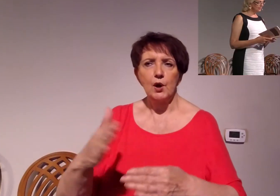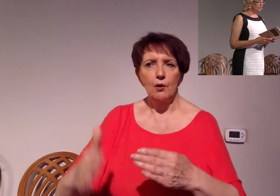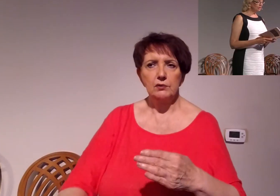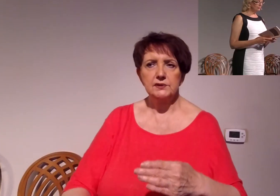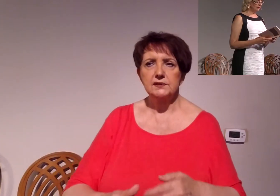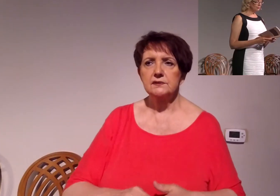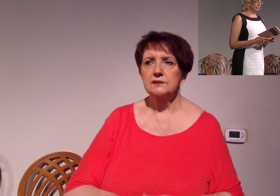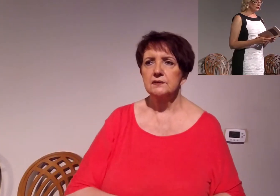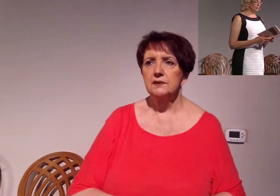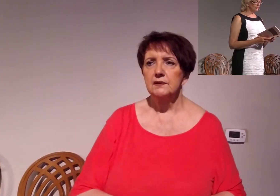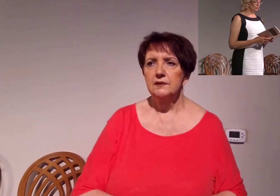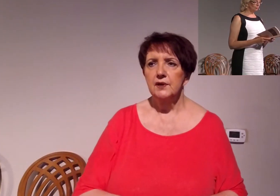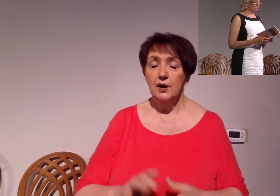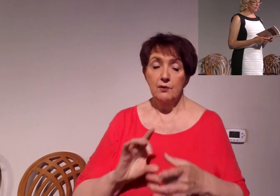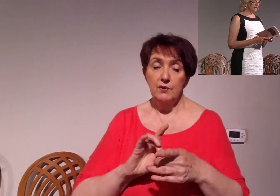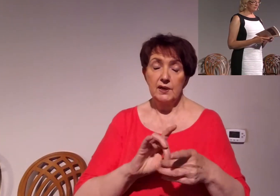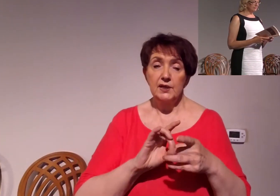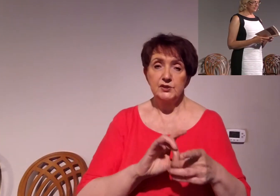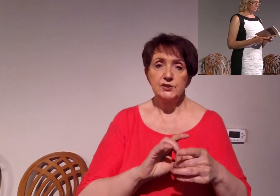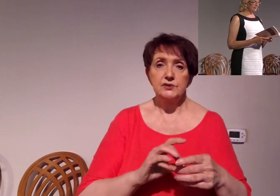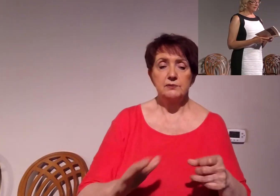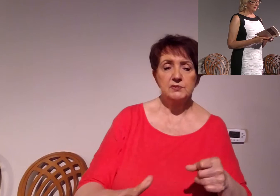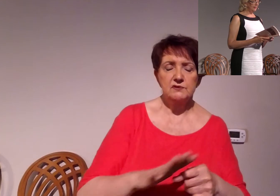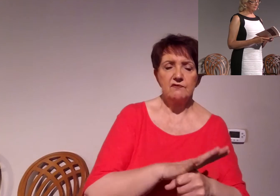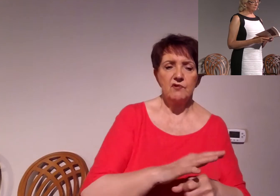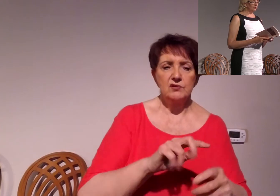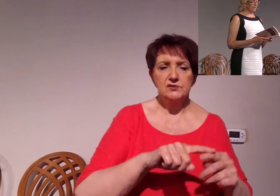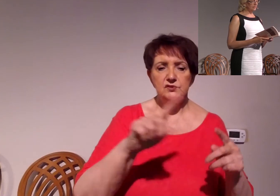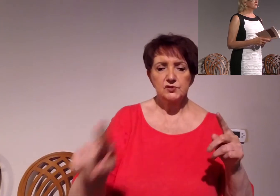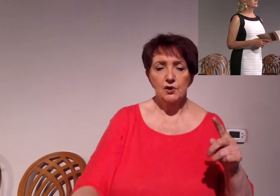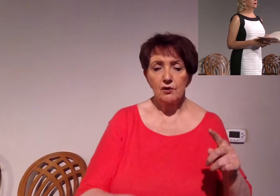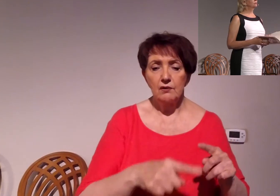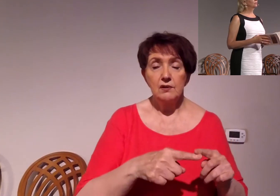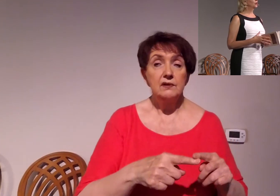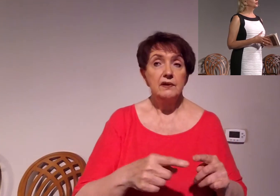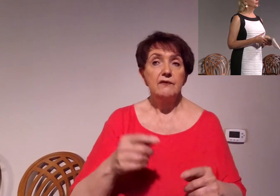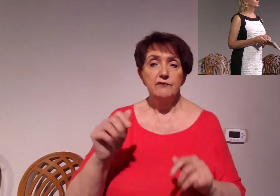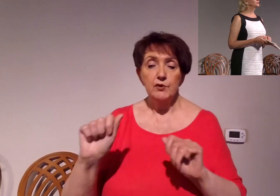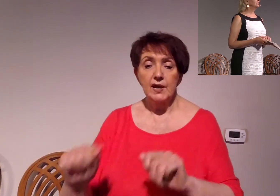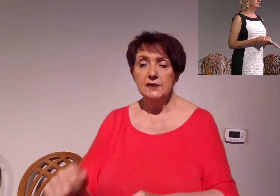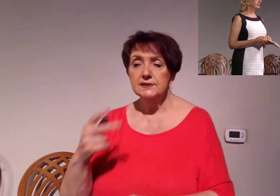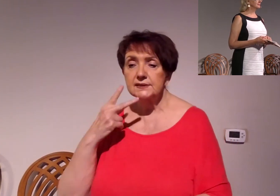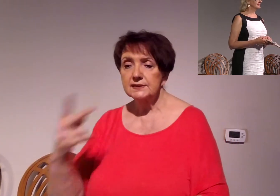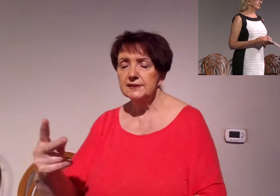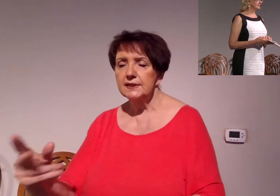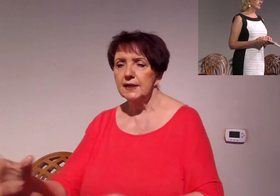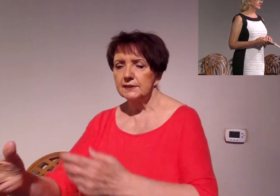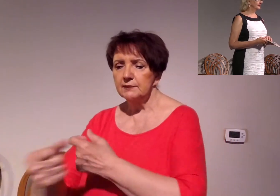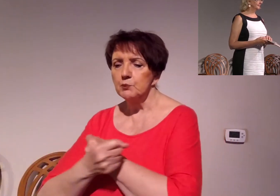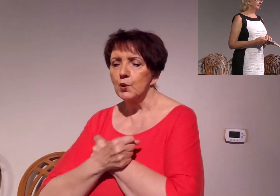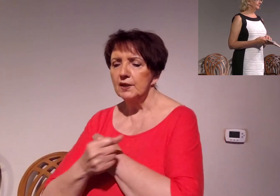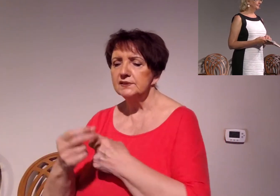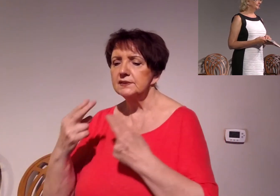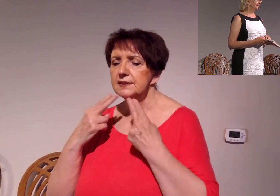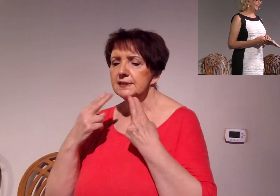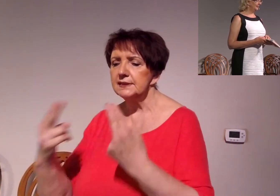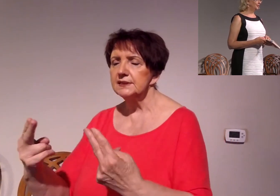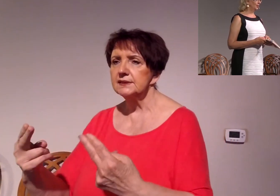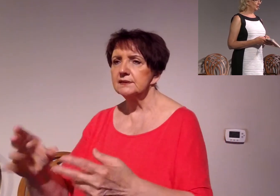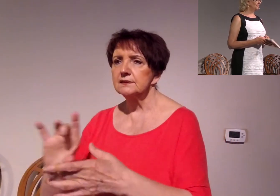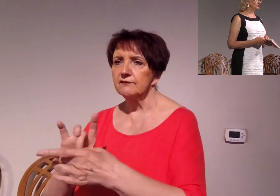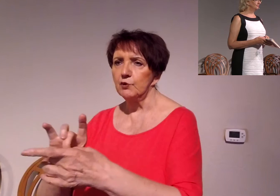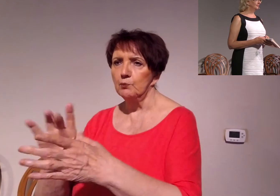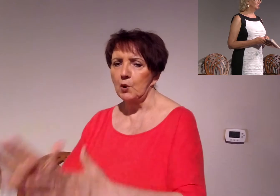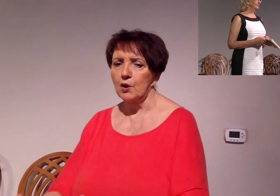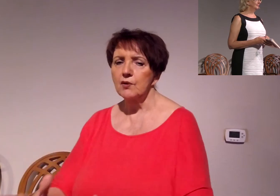Our relationship comes full circle when we can see and embrace our partner's innocence and